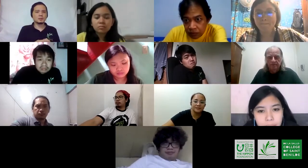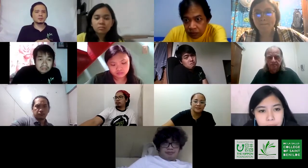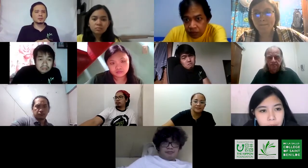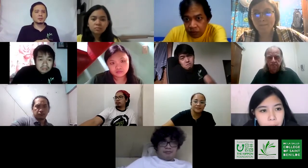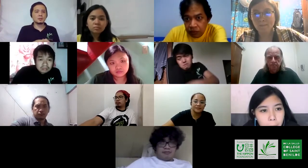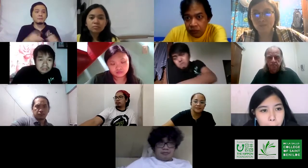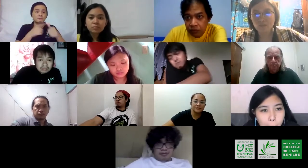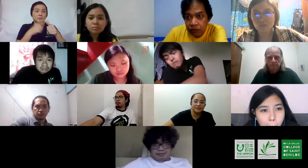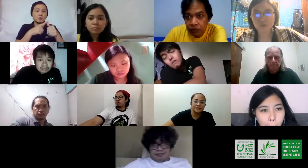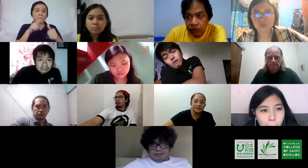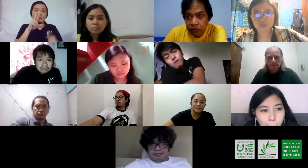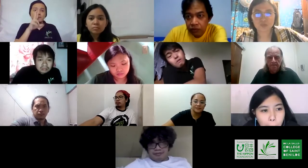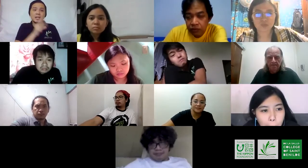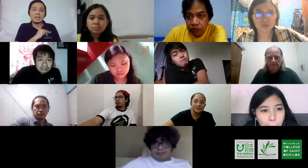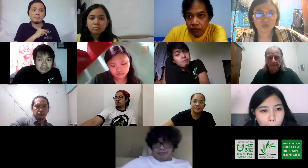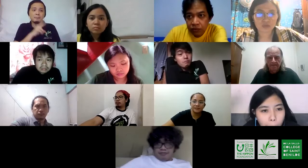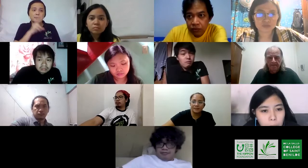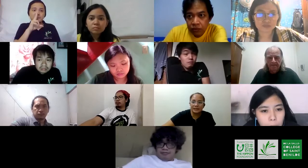first.